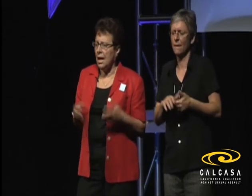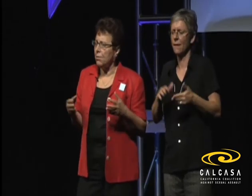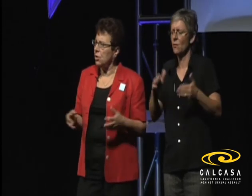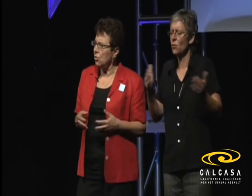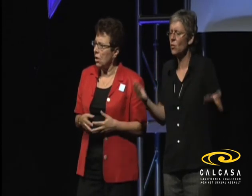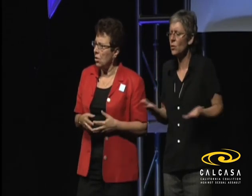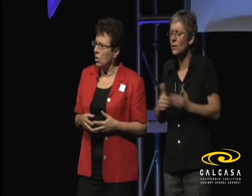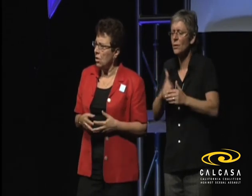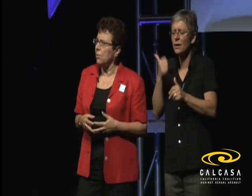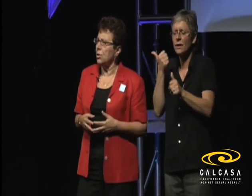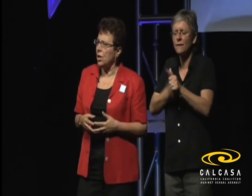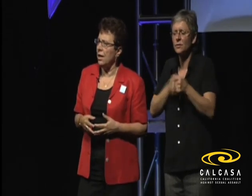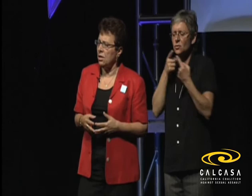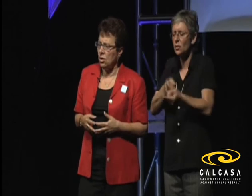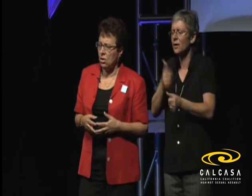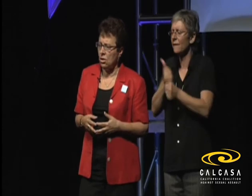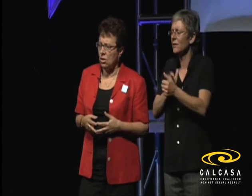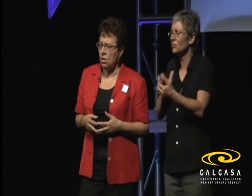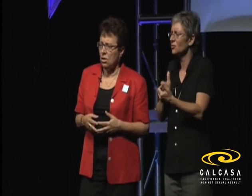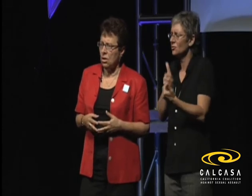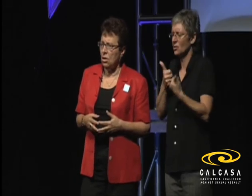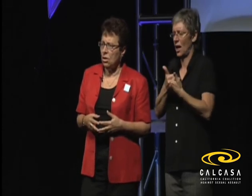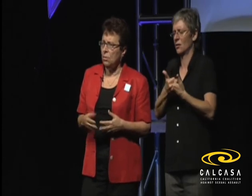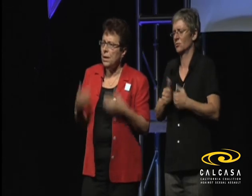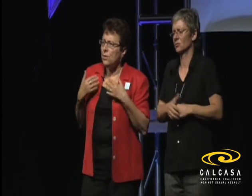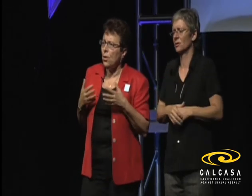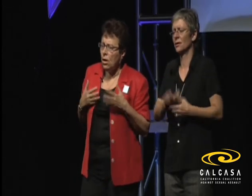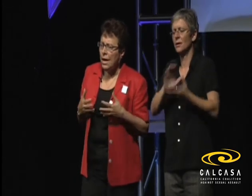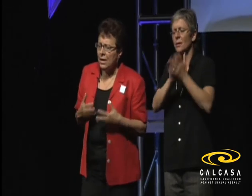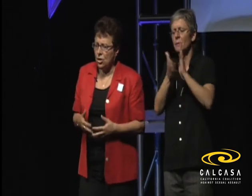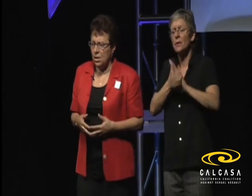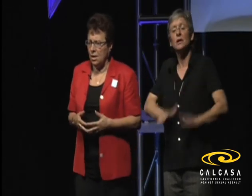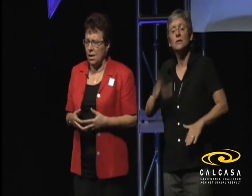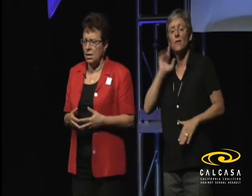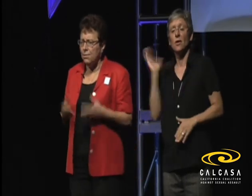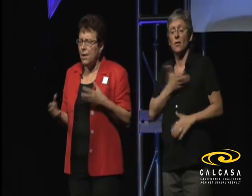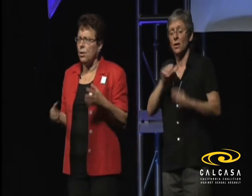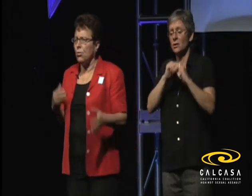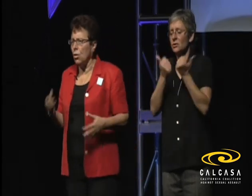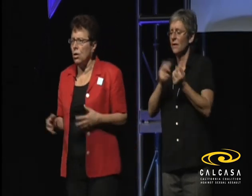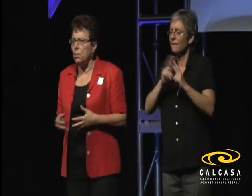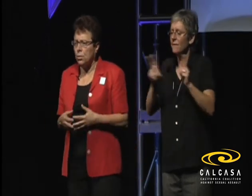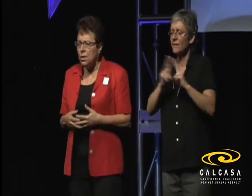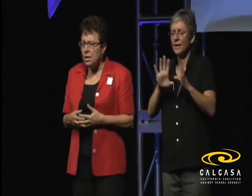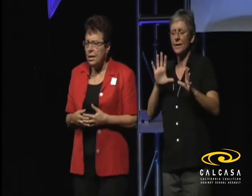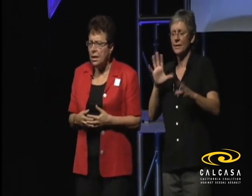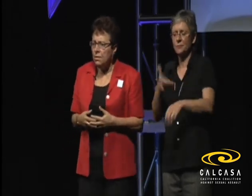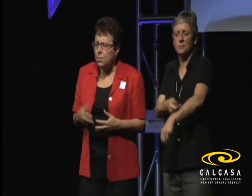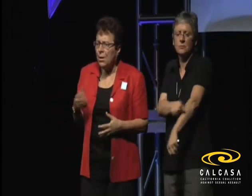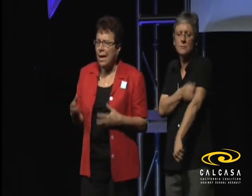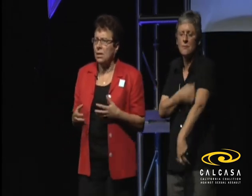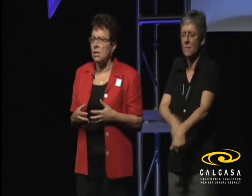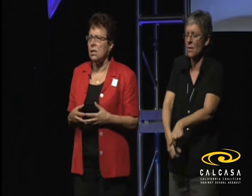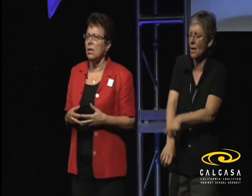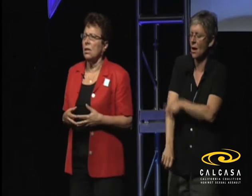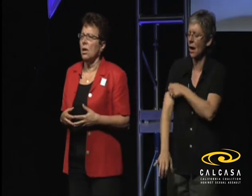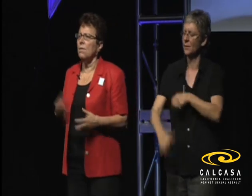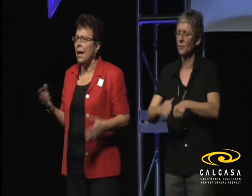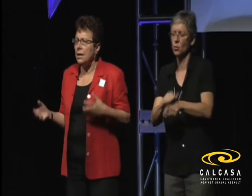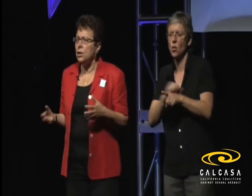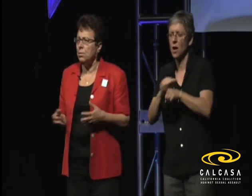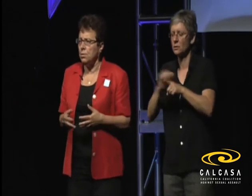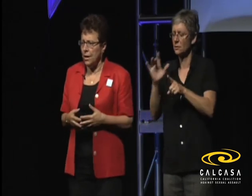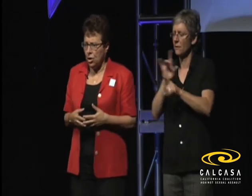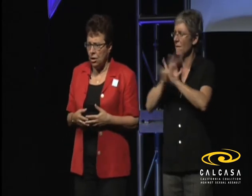present in every struggle, every challenge. Peace for our agency is a very roll-up-your-sleeves practice